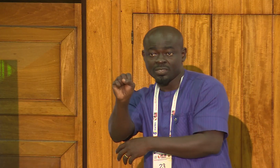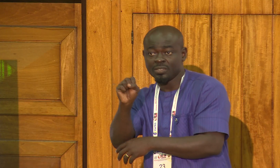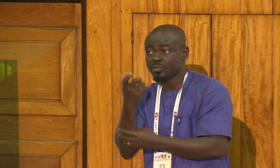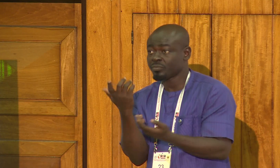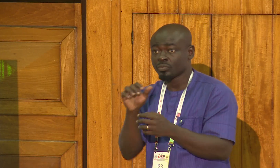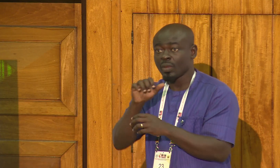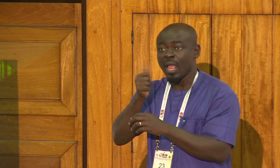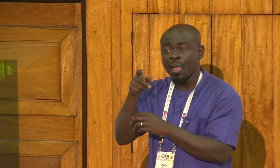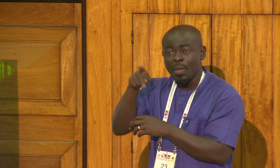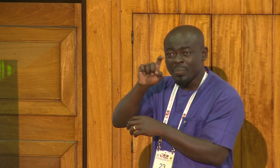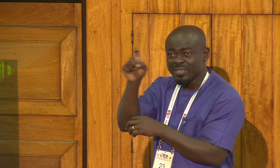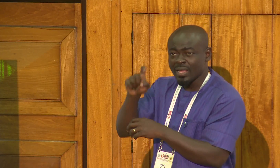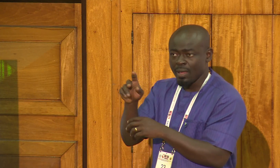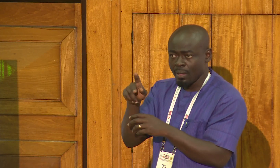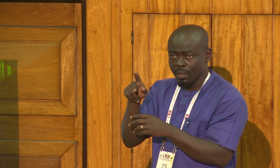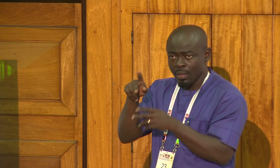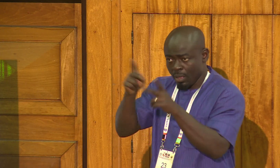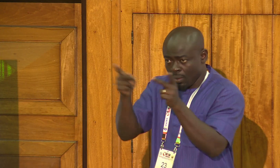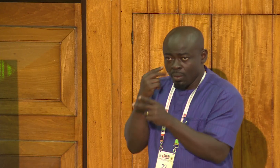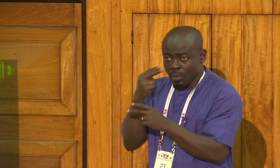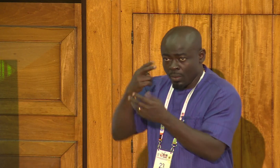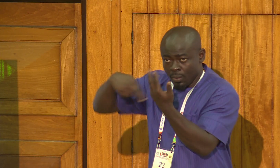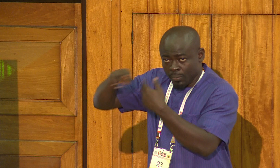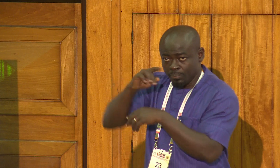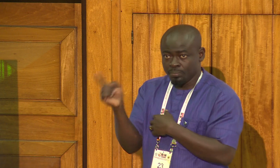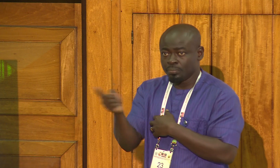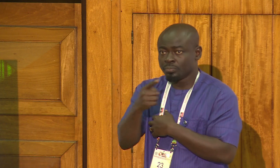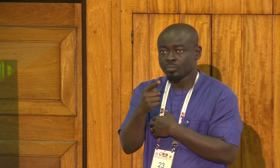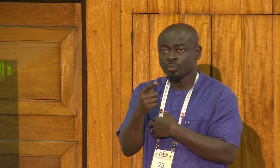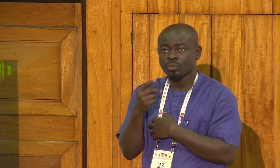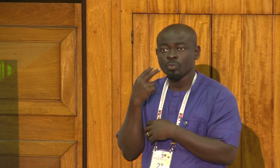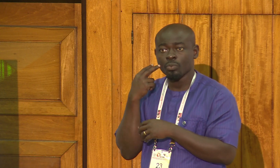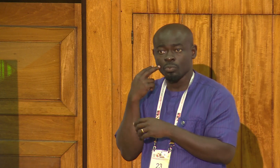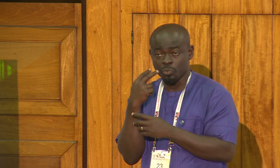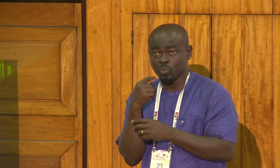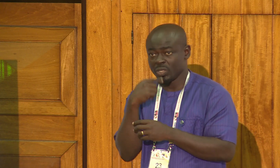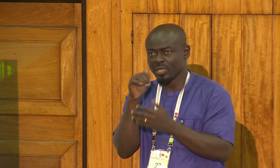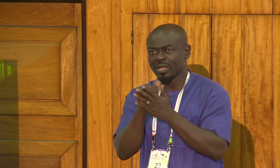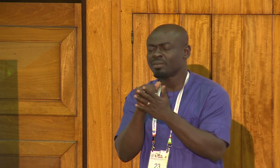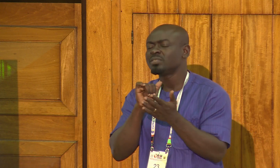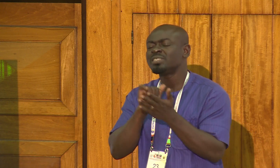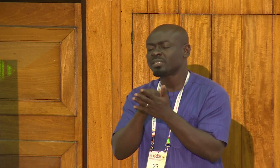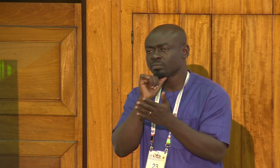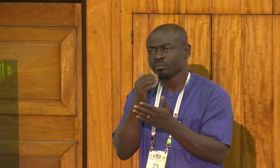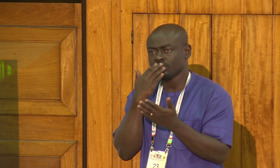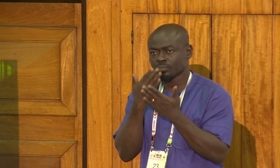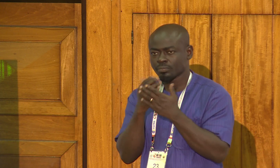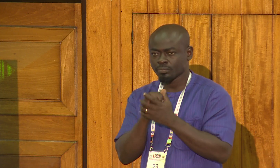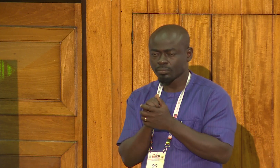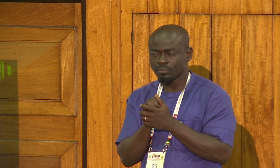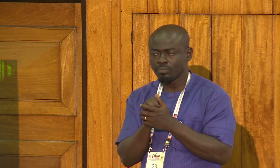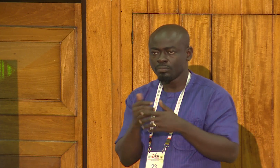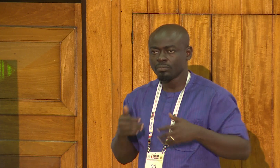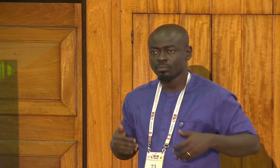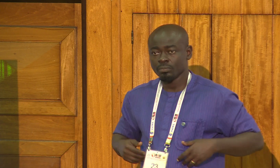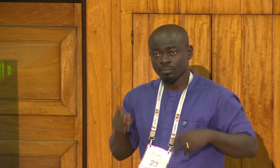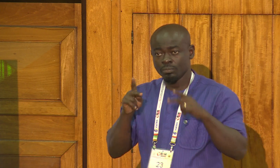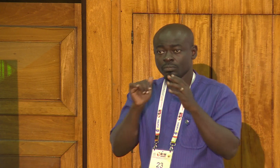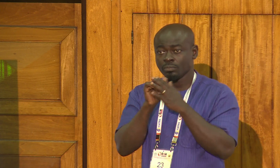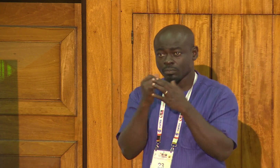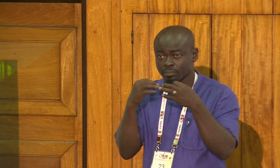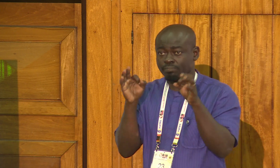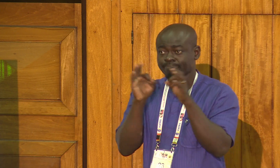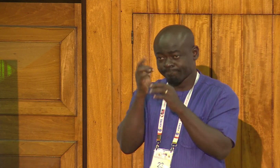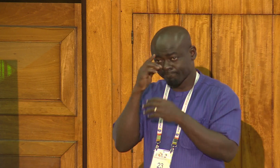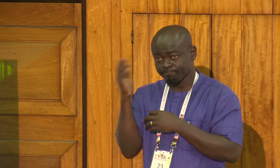pizza places, etc. are you seeing around you? We call that an obesogenic environment. And young people, this is really